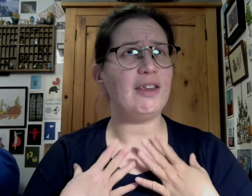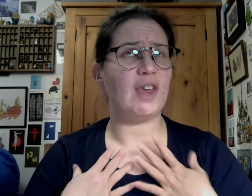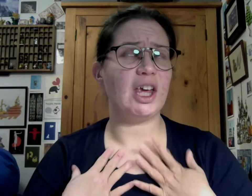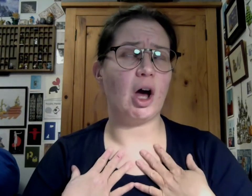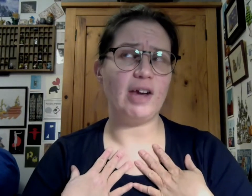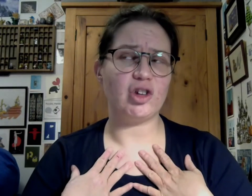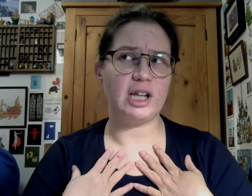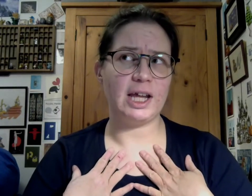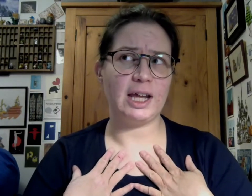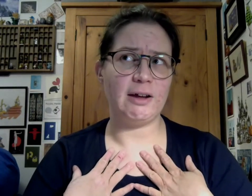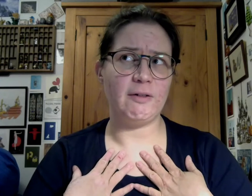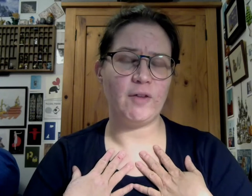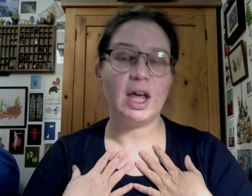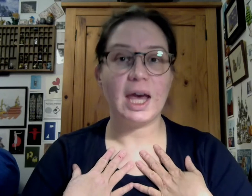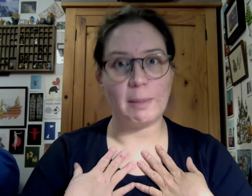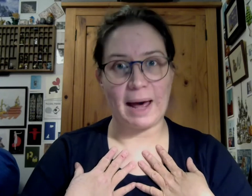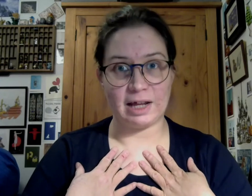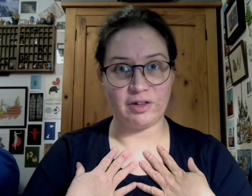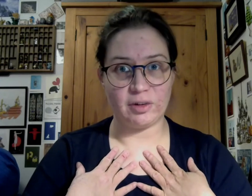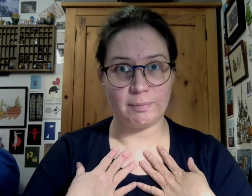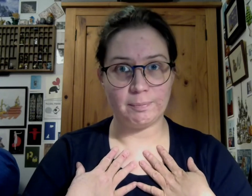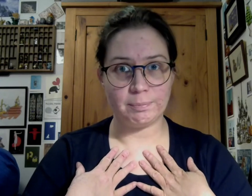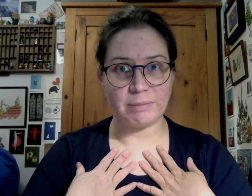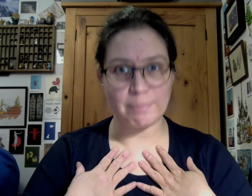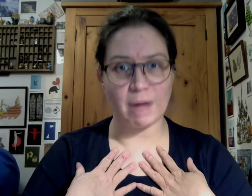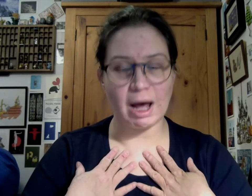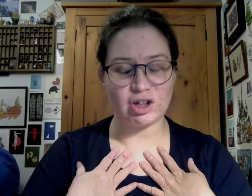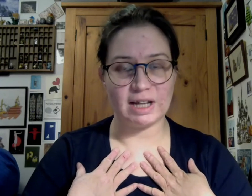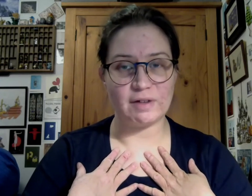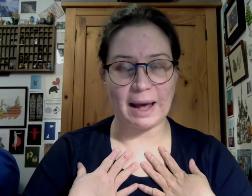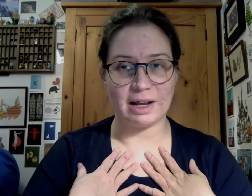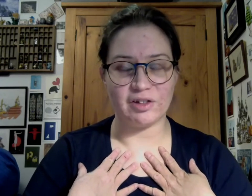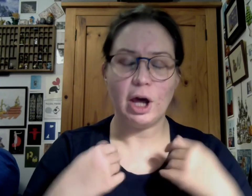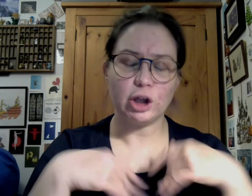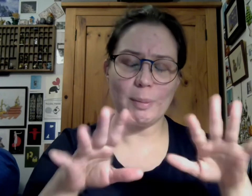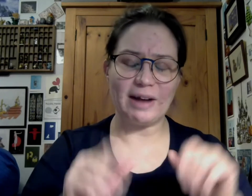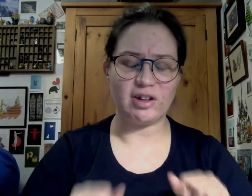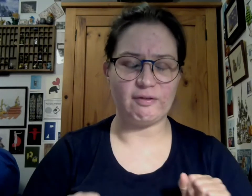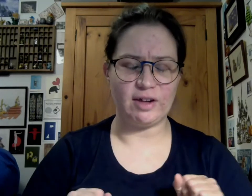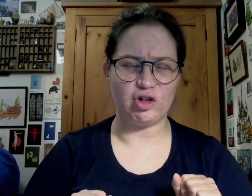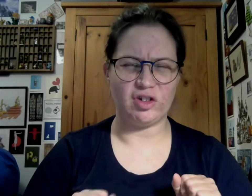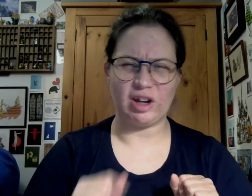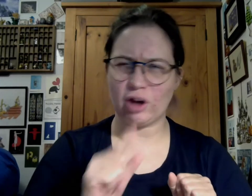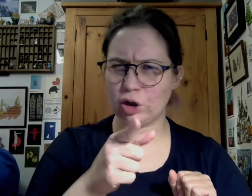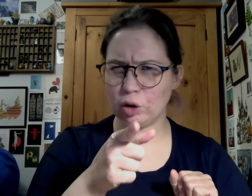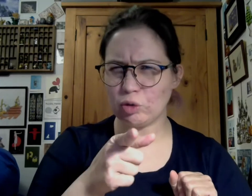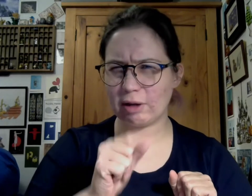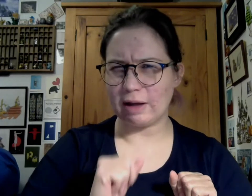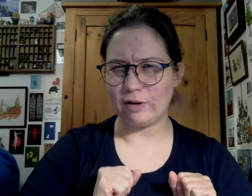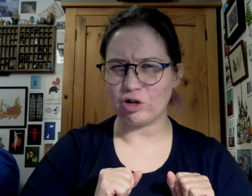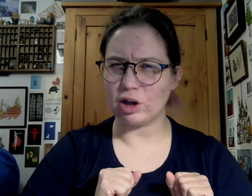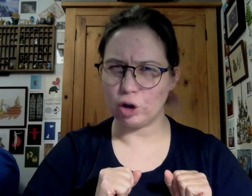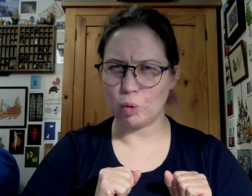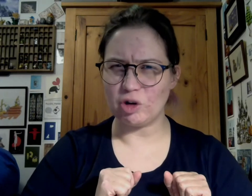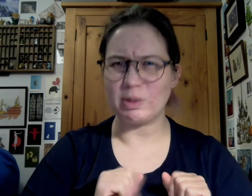think I should live in a palace. Yep, I should live in a palace. Go back to that fish, she said. And you tell that fish that you wished we